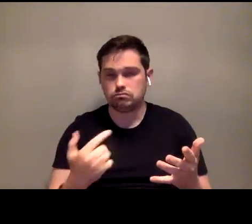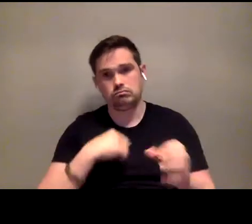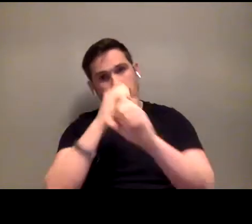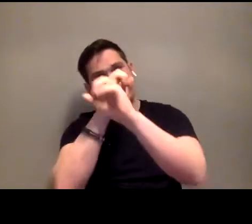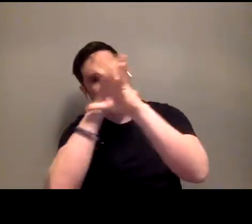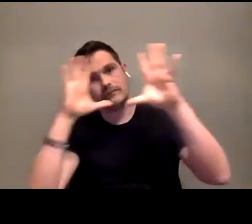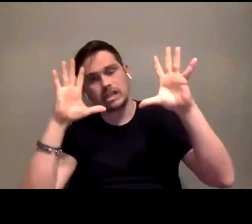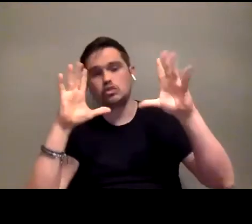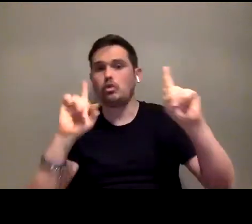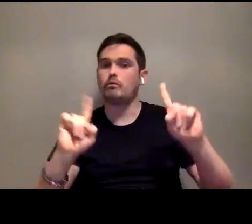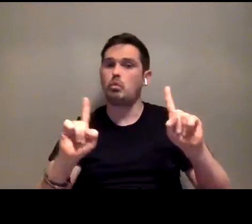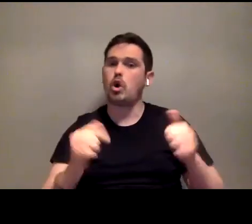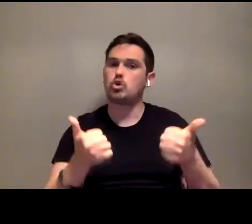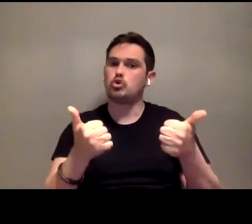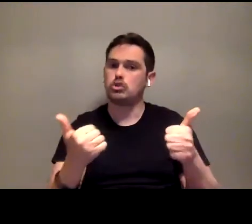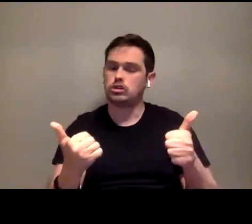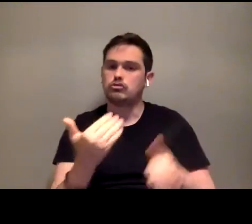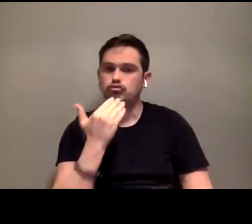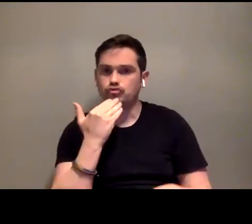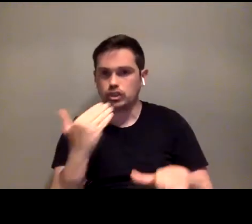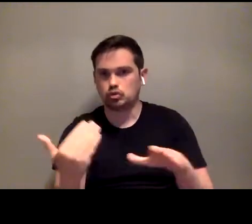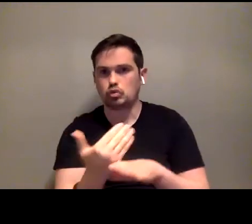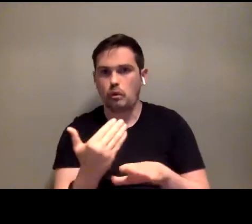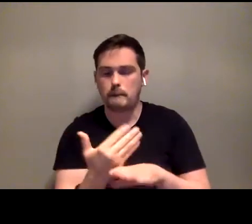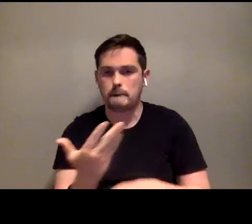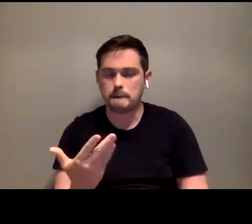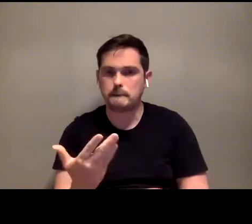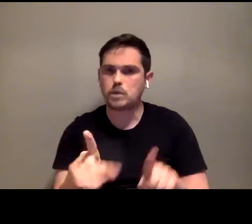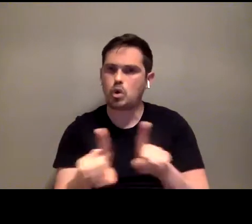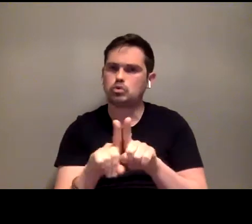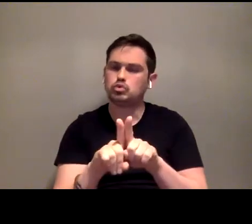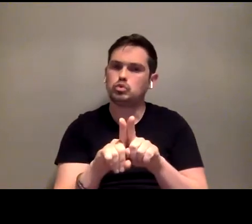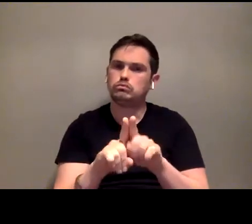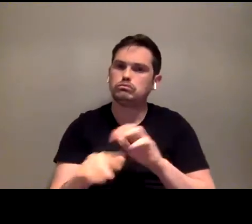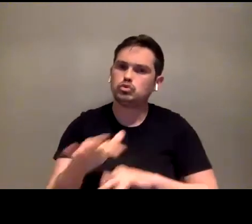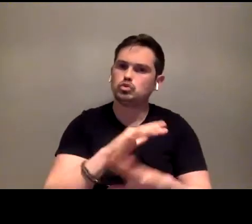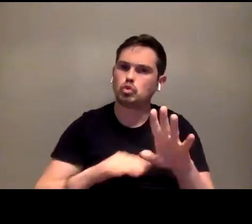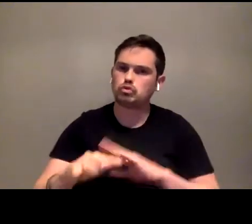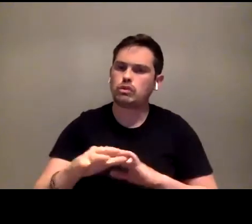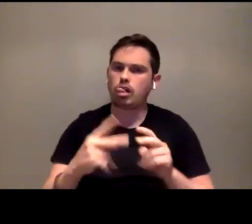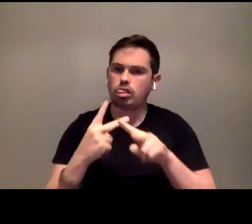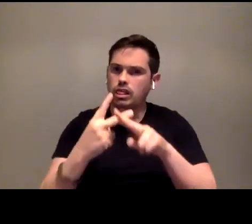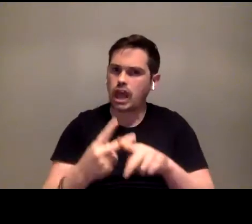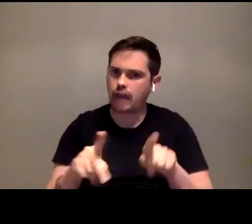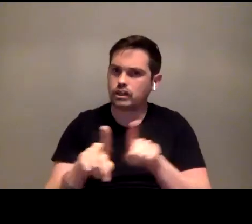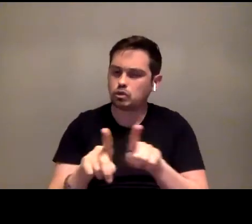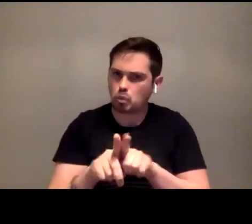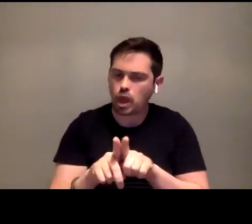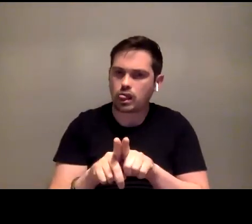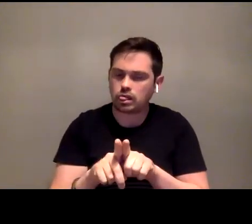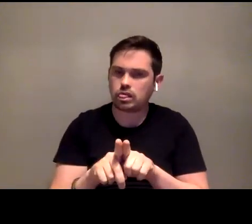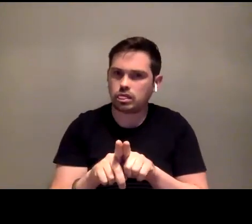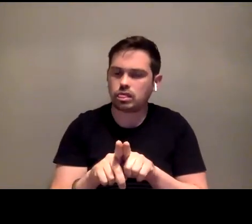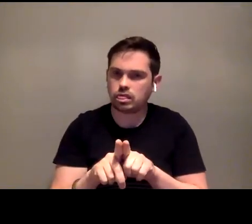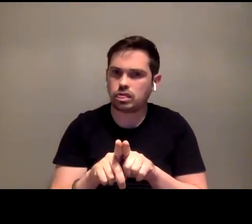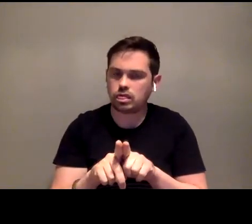job could be. And as part of that, we included social care because, you know, care jobs are inherently low carbon and